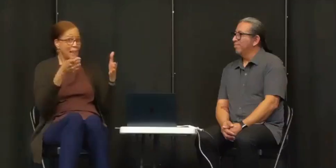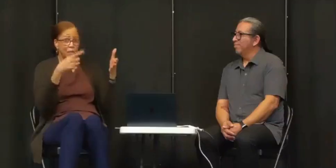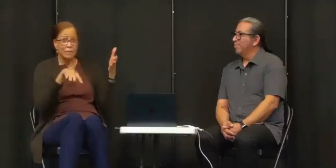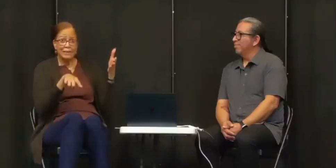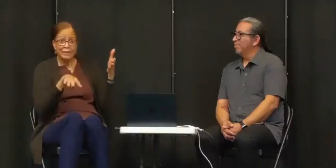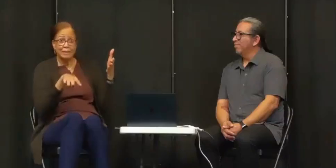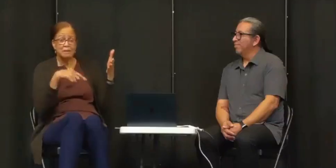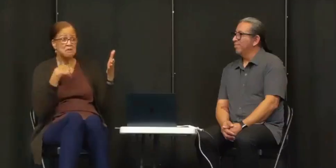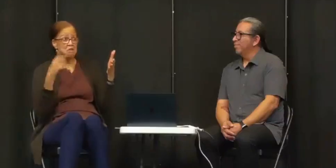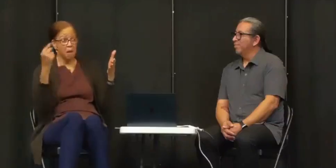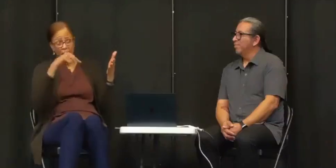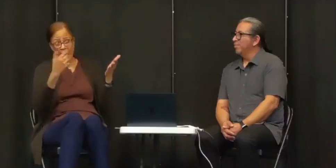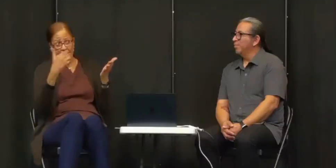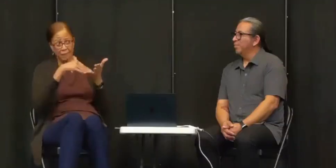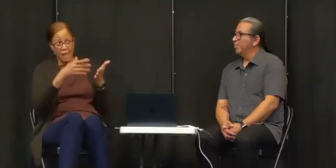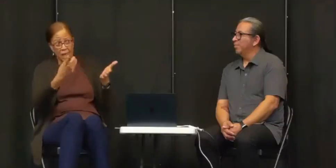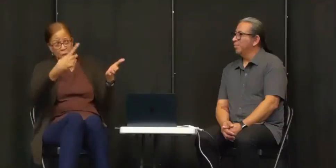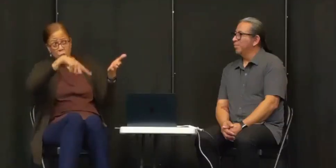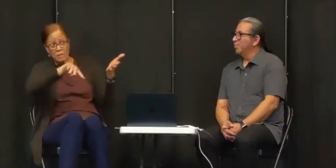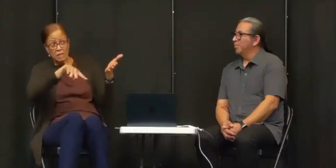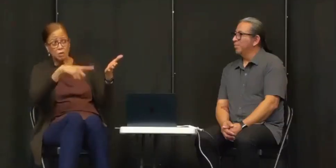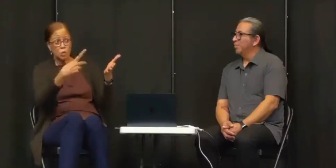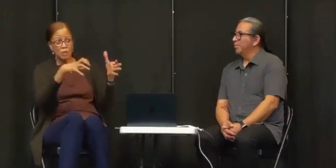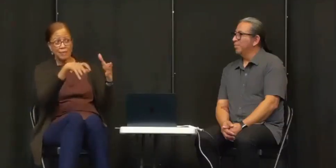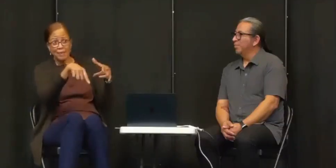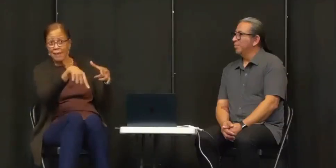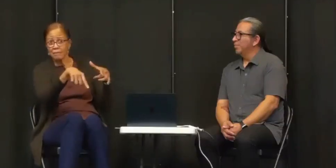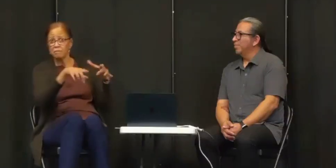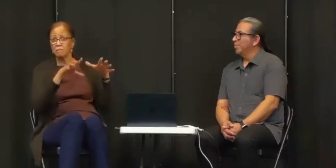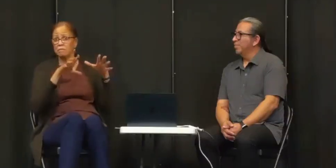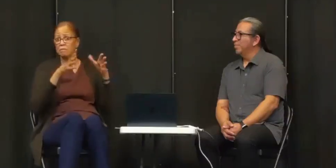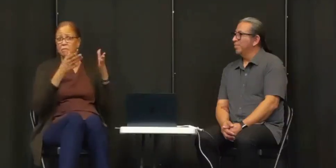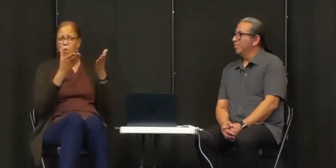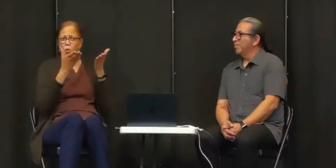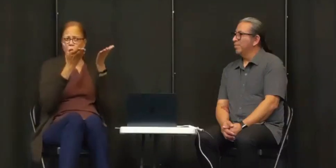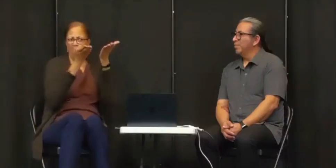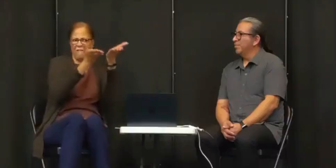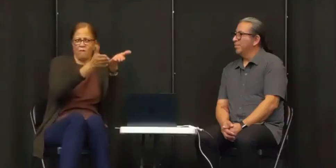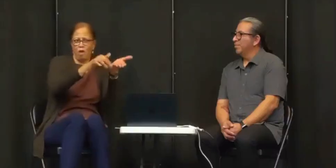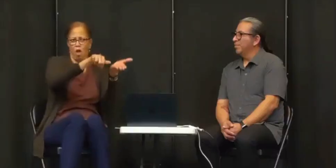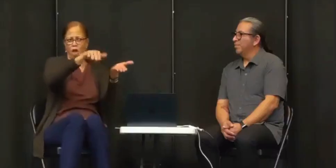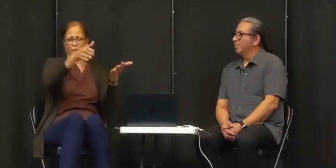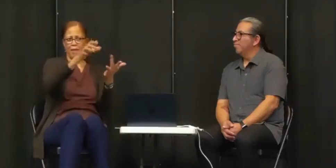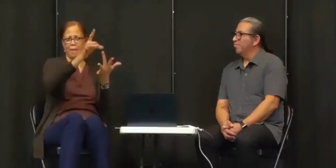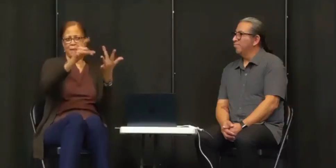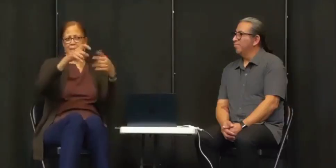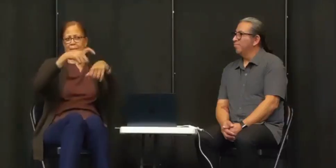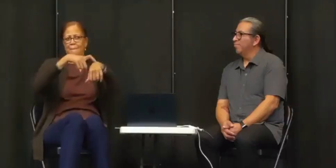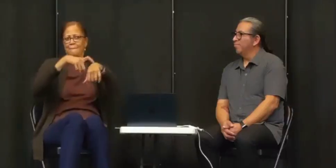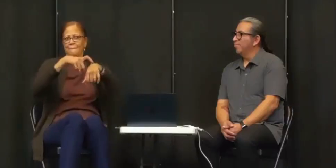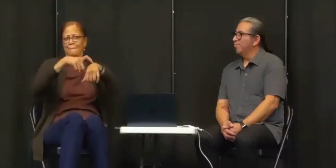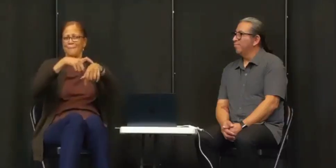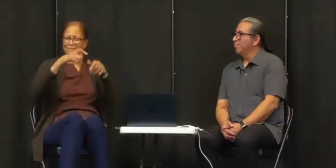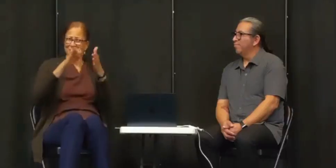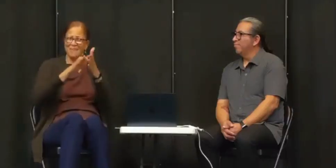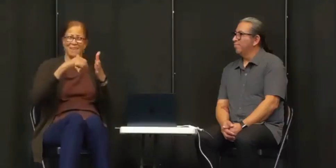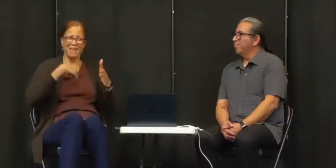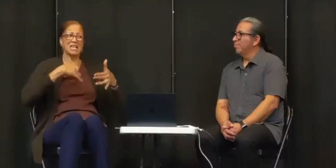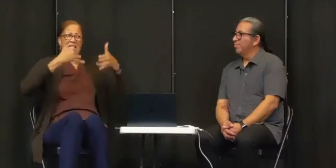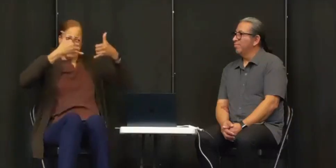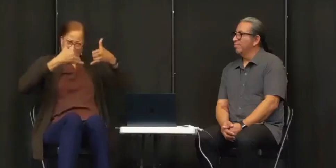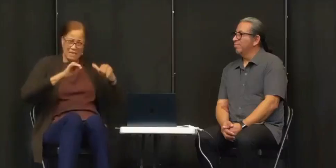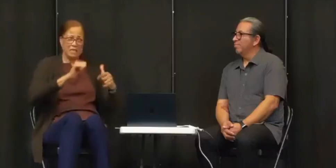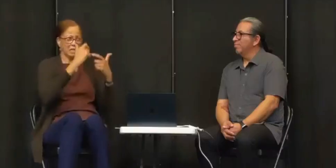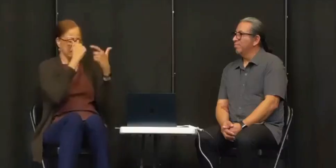oh, not today, can I come back again next week maybe? Can we do this at another time? Offer another option